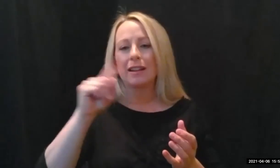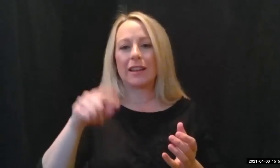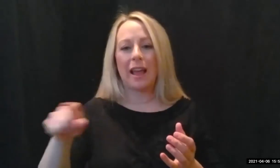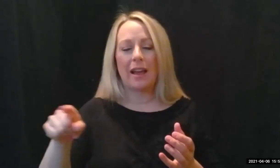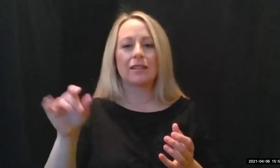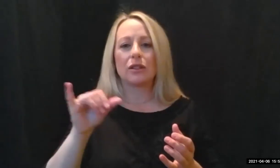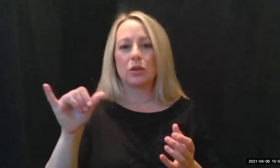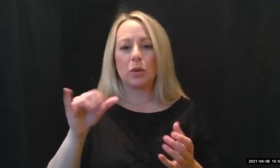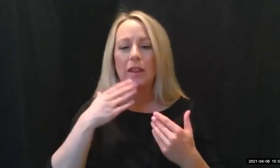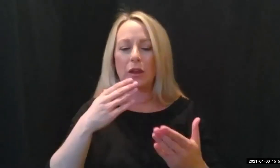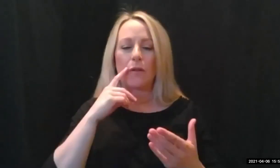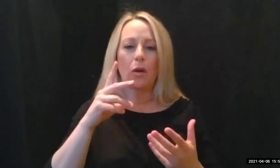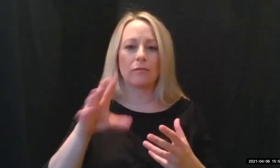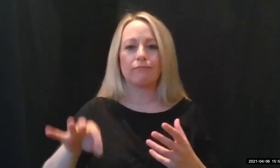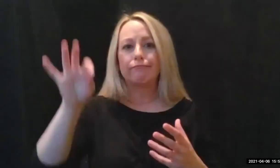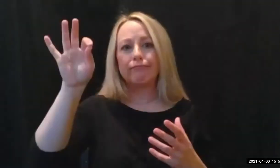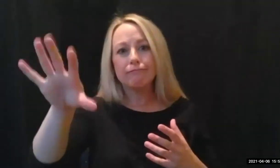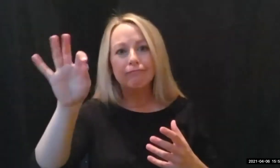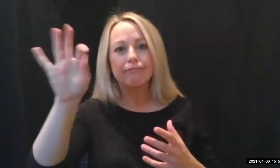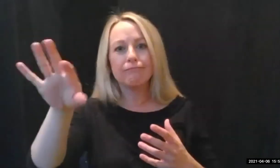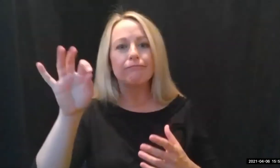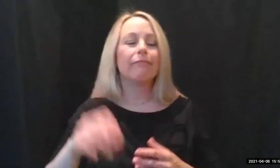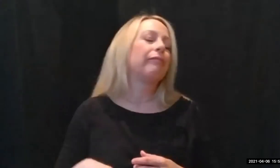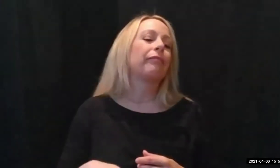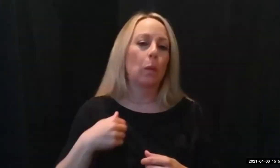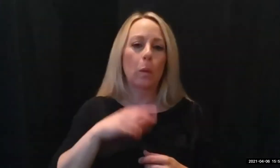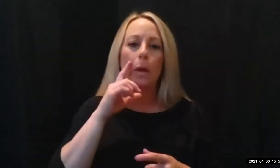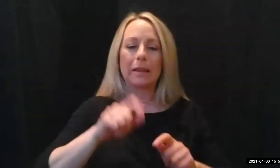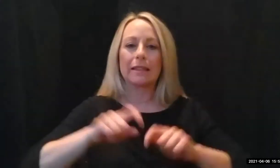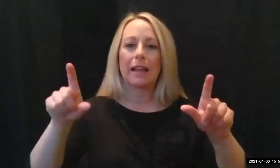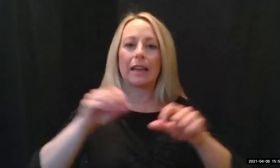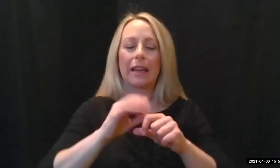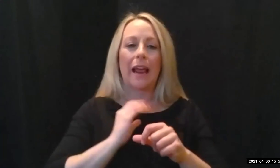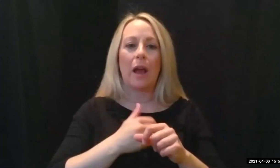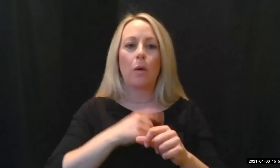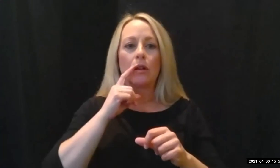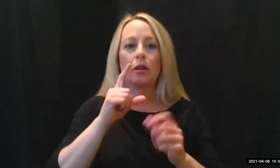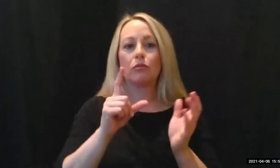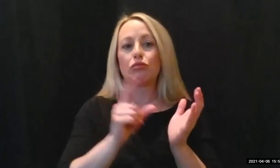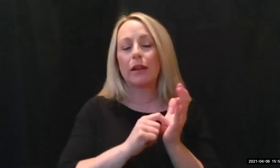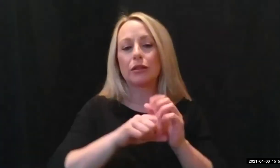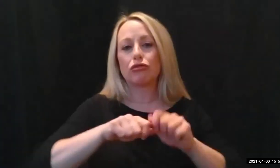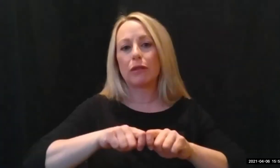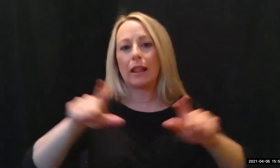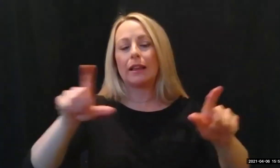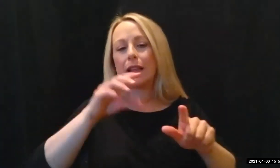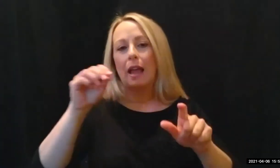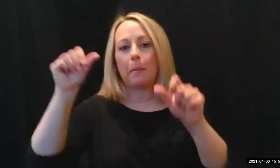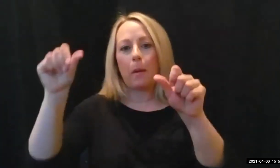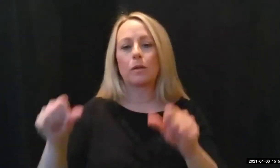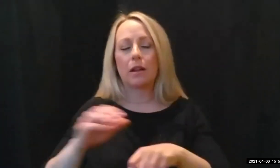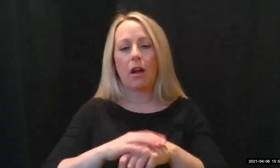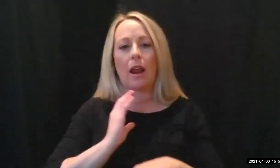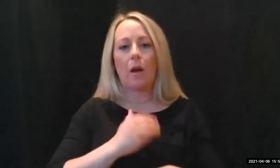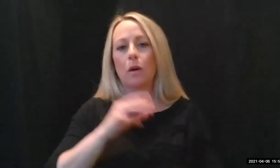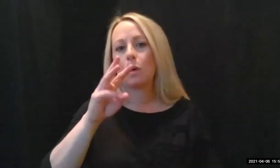So we're grateful for all of that information. We will be sending this out in our press release, and we will be posting the recording on our website as well